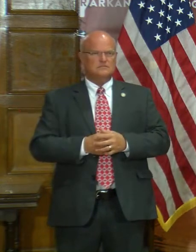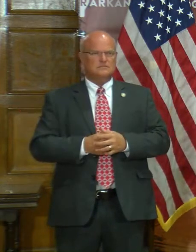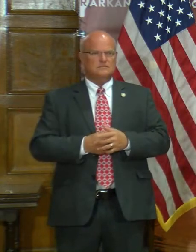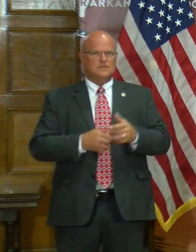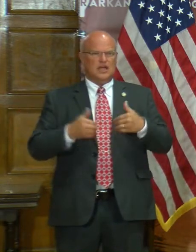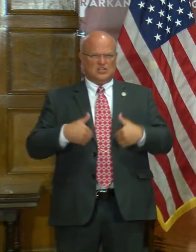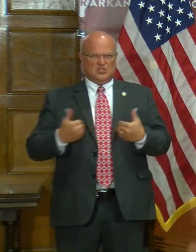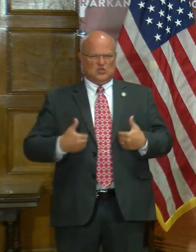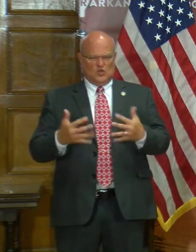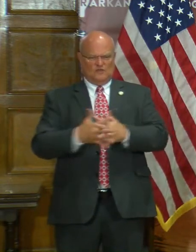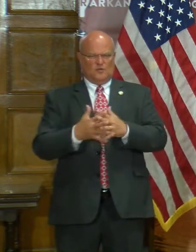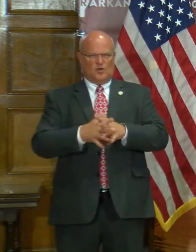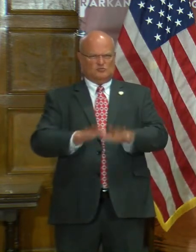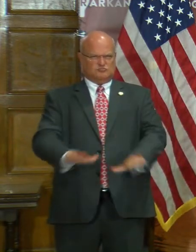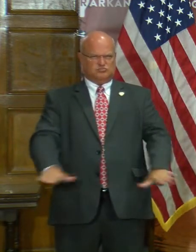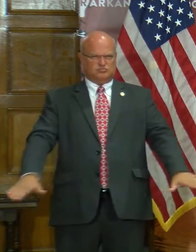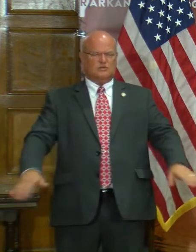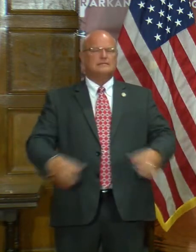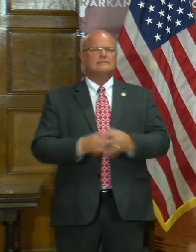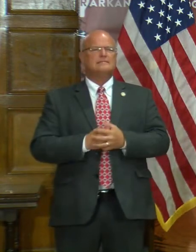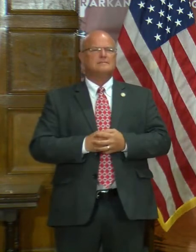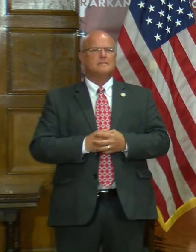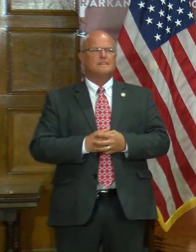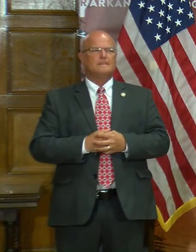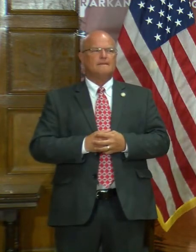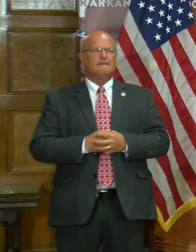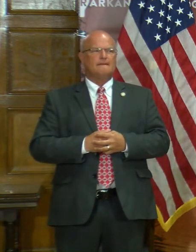Like youth football, things like that.